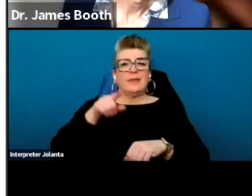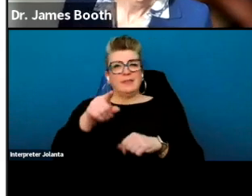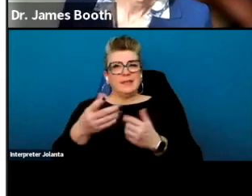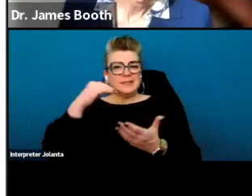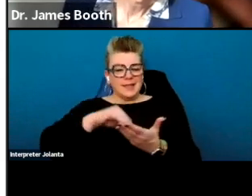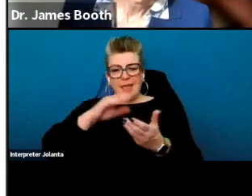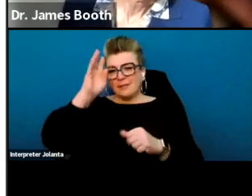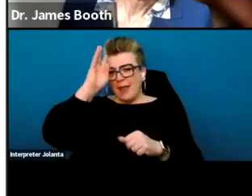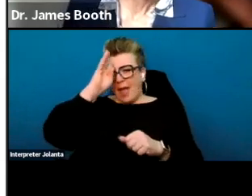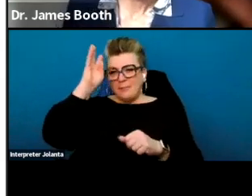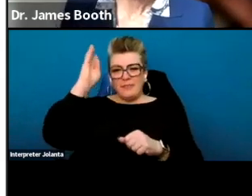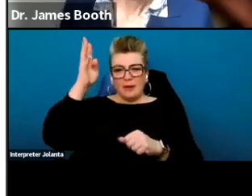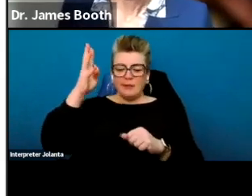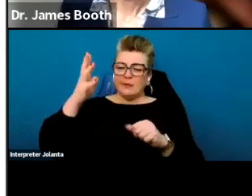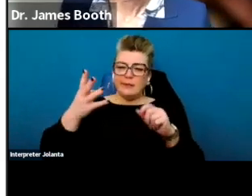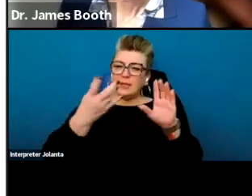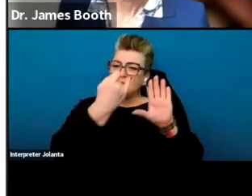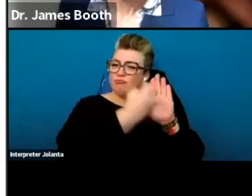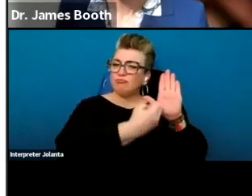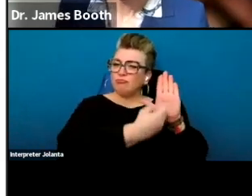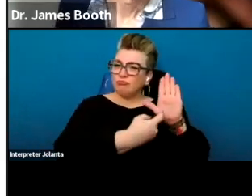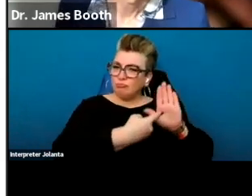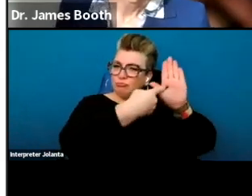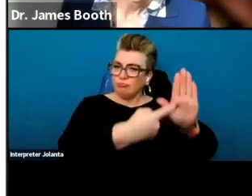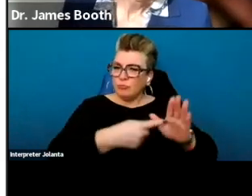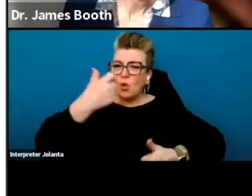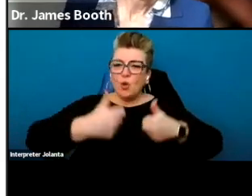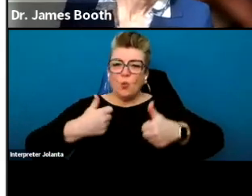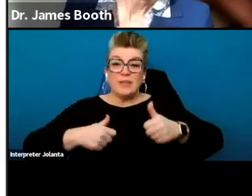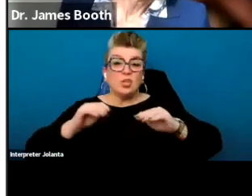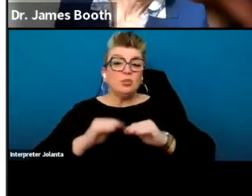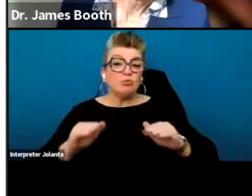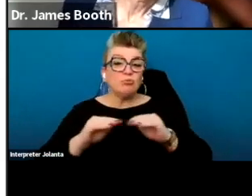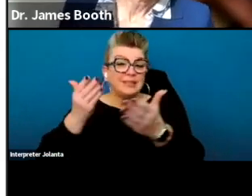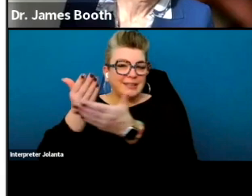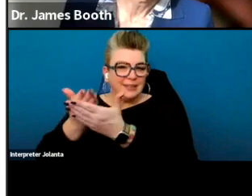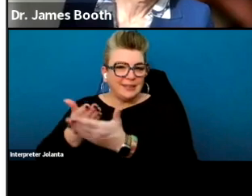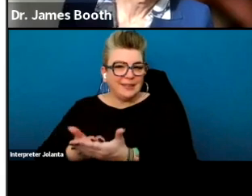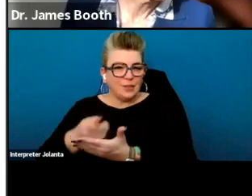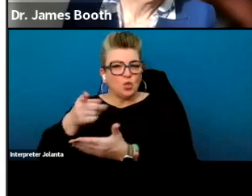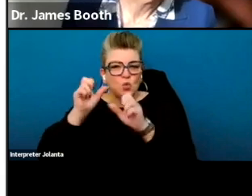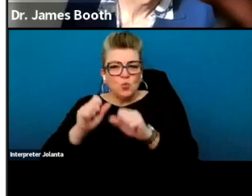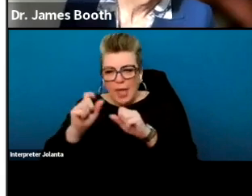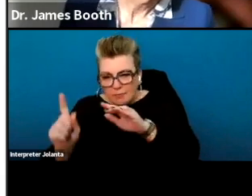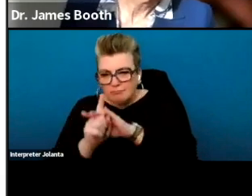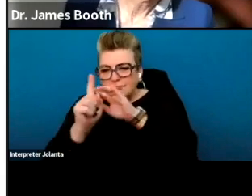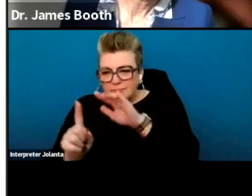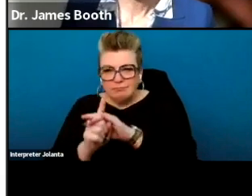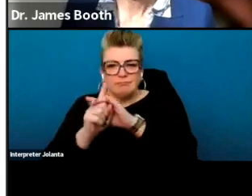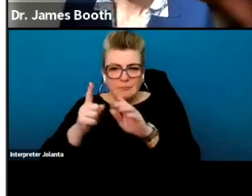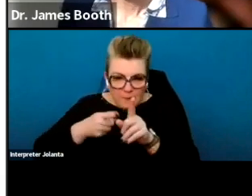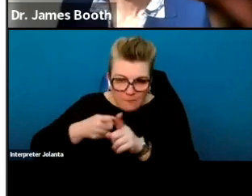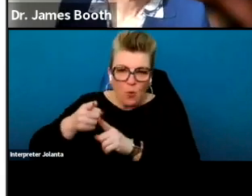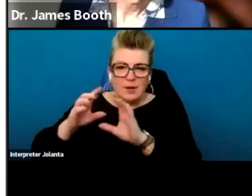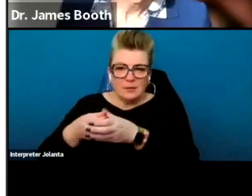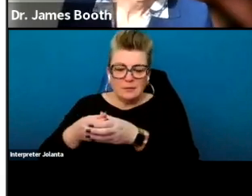hypothetical illustration of the degree of evidence that you can get for specialization. You could have